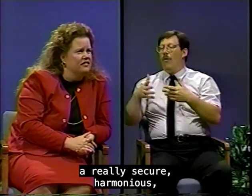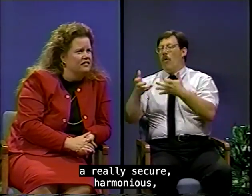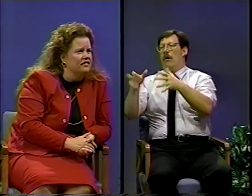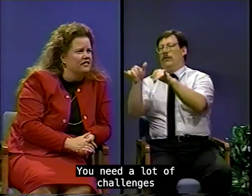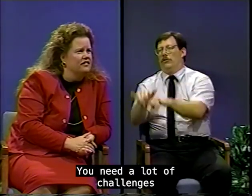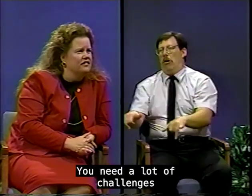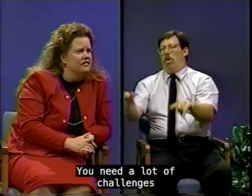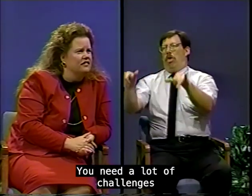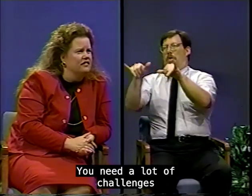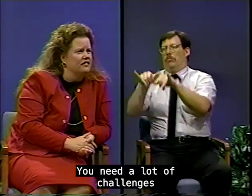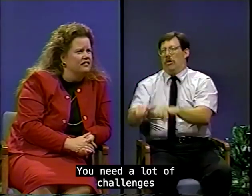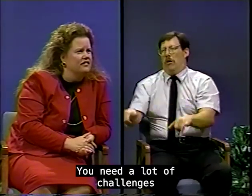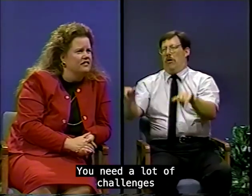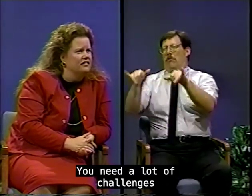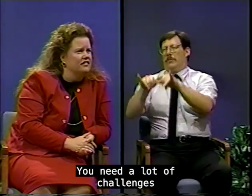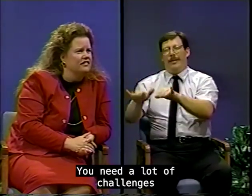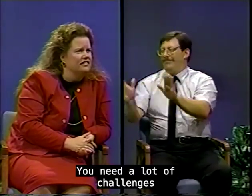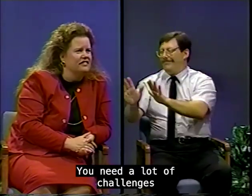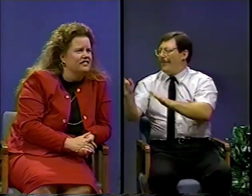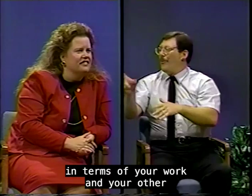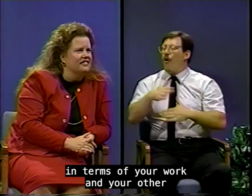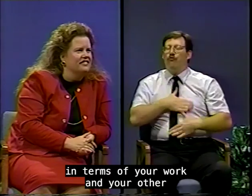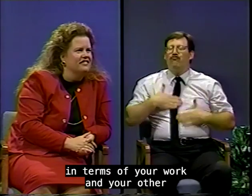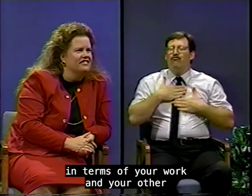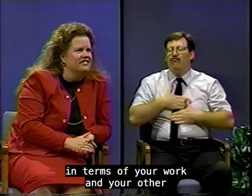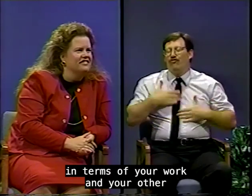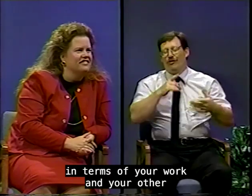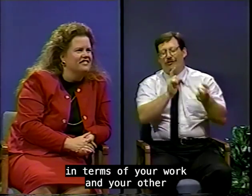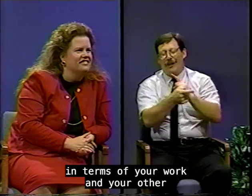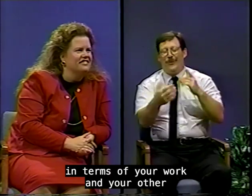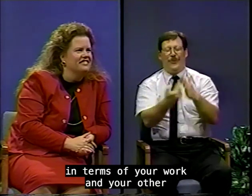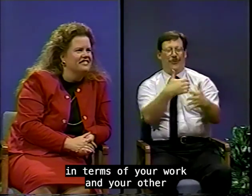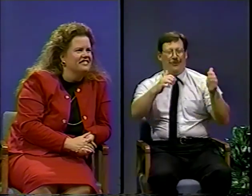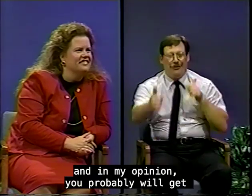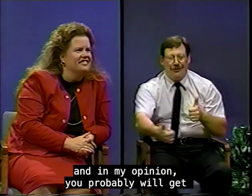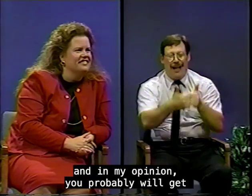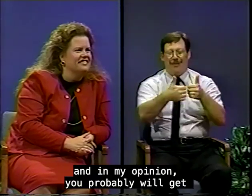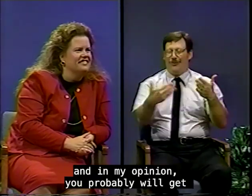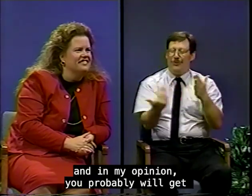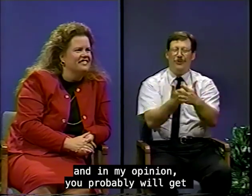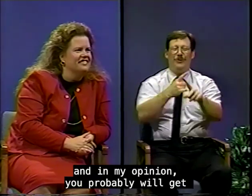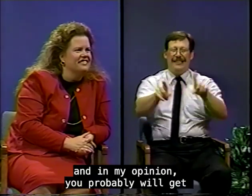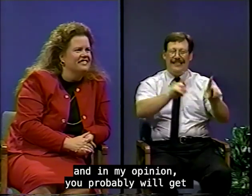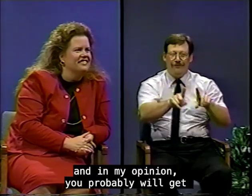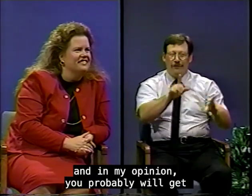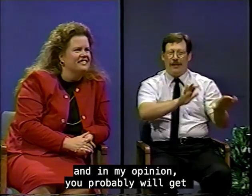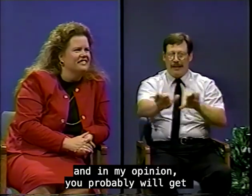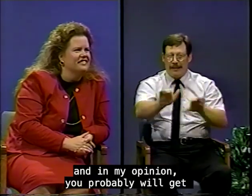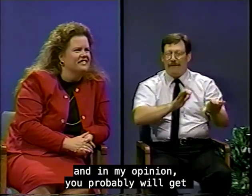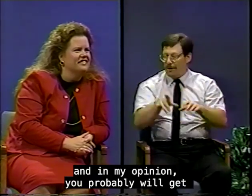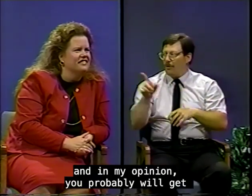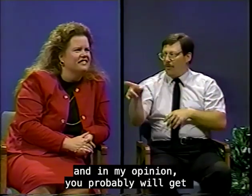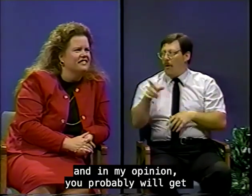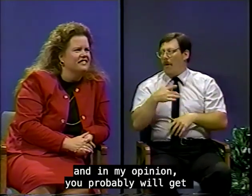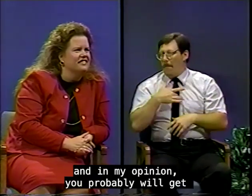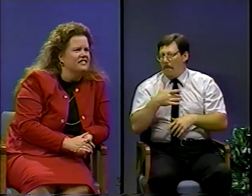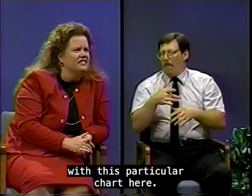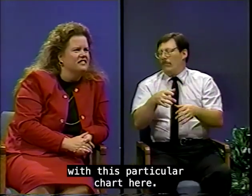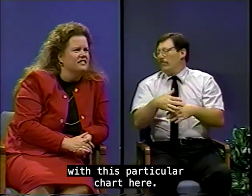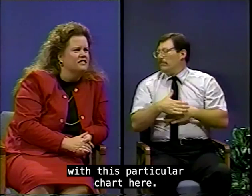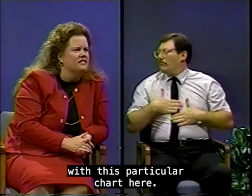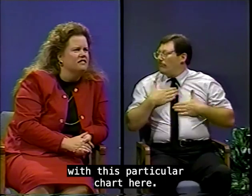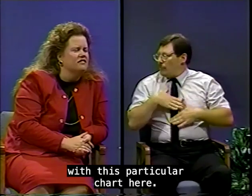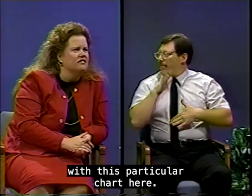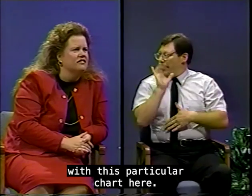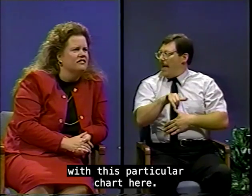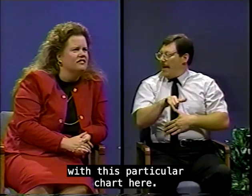placid existence. You need a lot of challenges all the time in terms of your work and your other activities. And in my opinion, you probably will get them